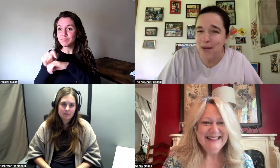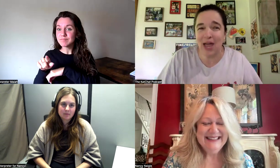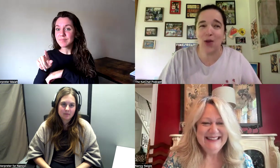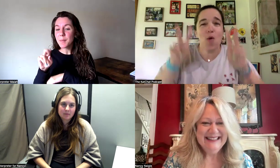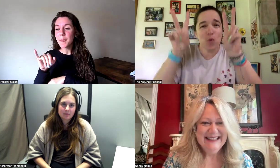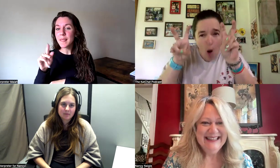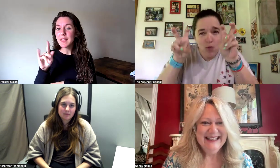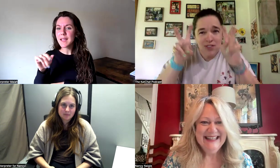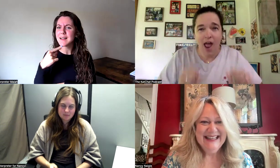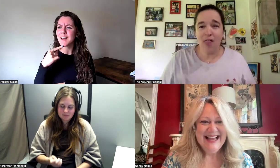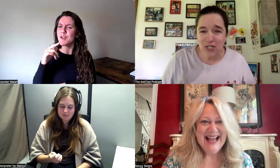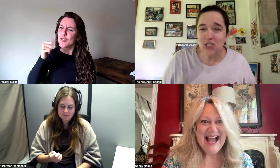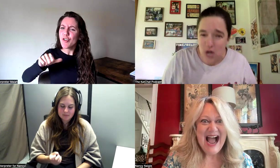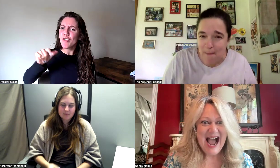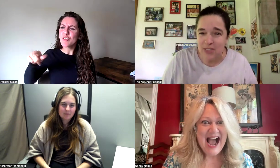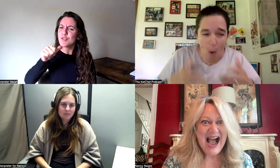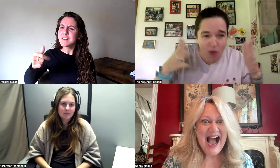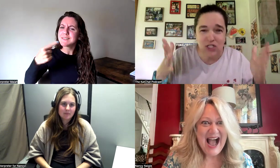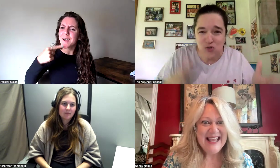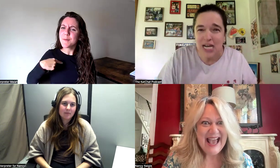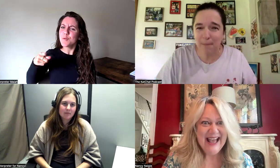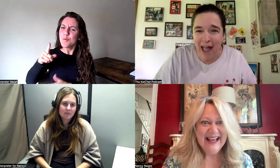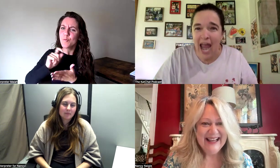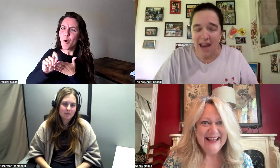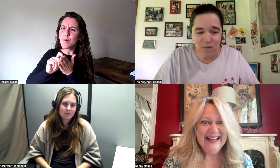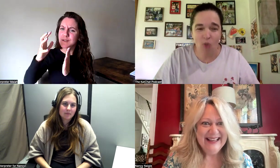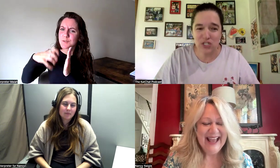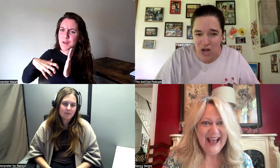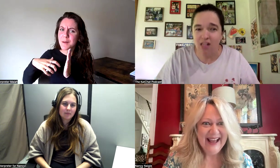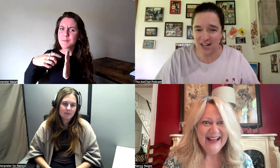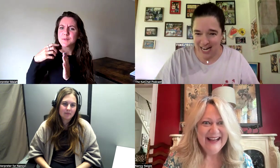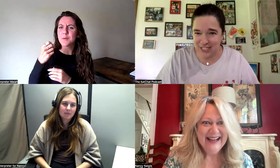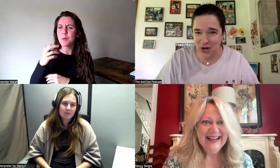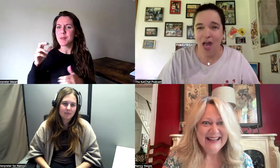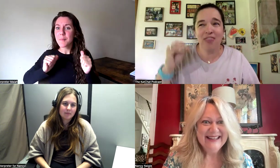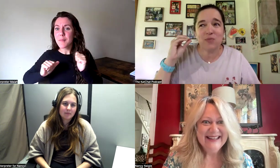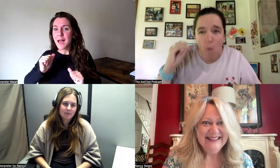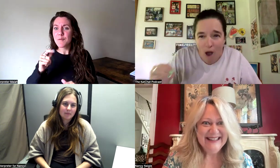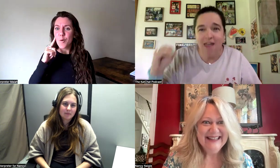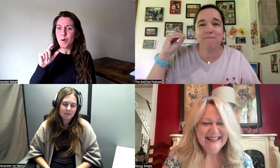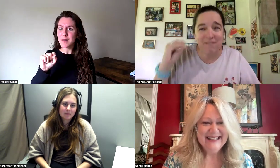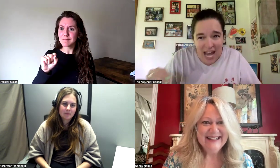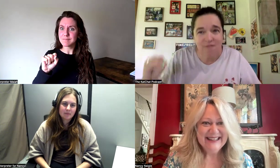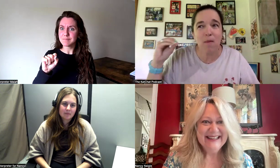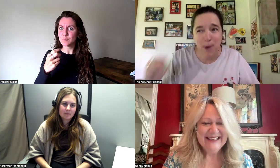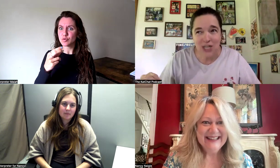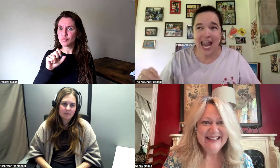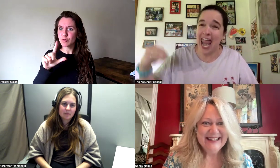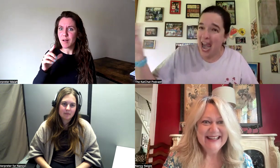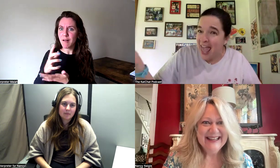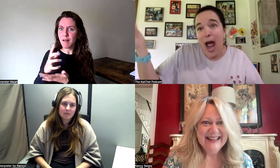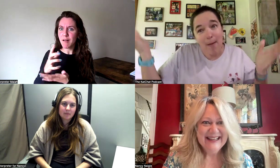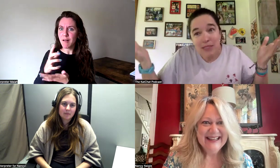didn't tell me that you wrote the script or the screenplay for the child character. That's one of my favorite